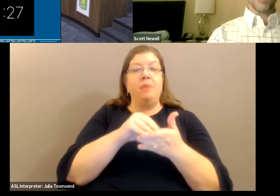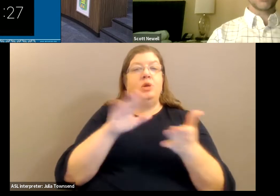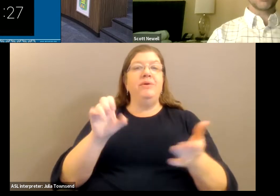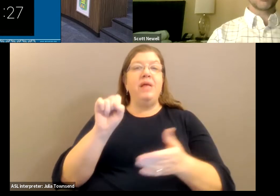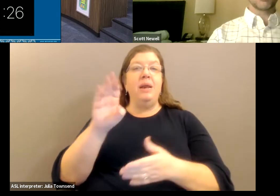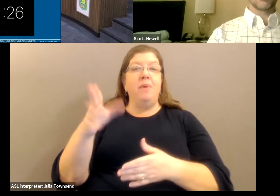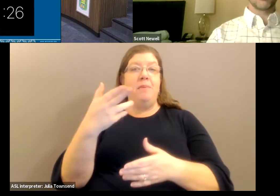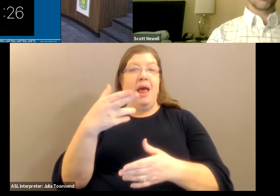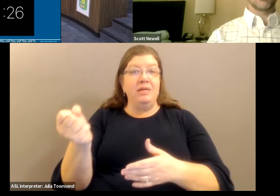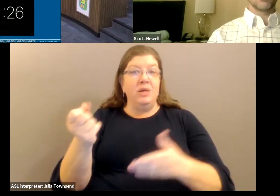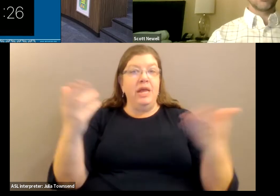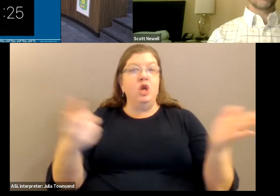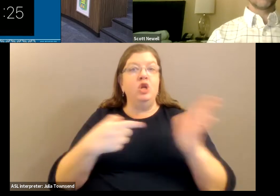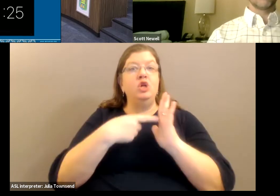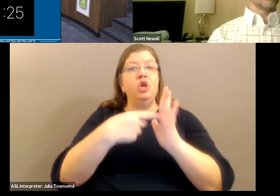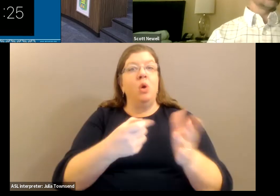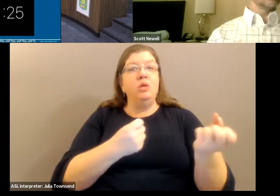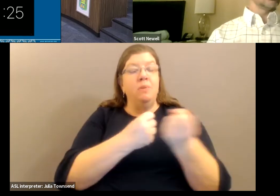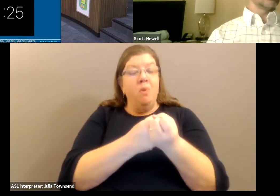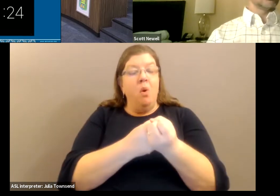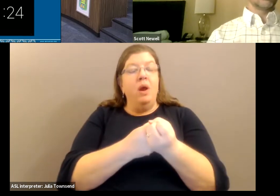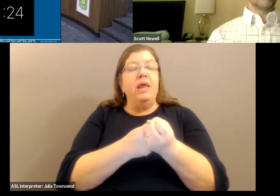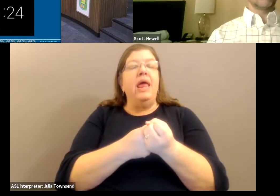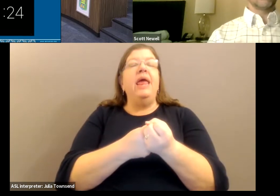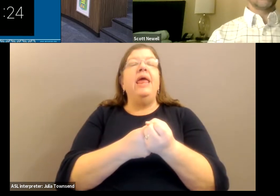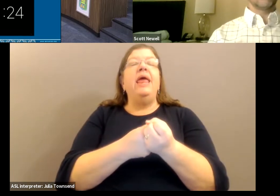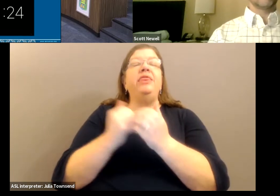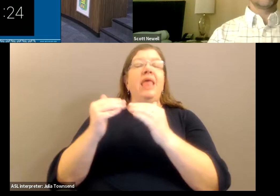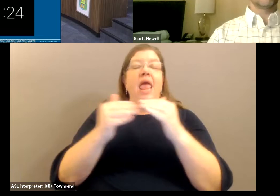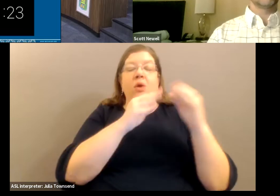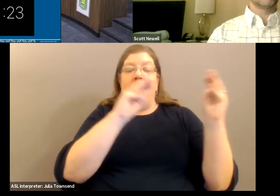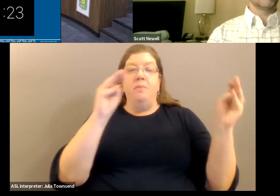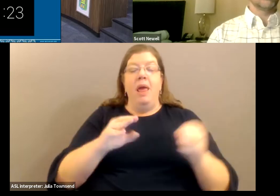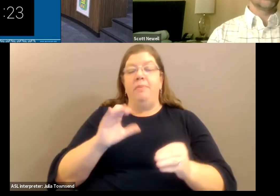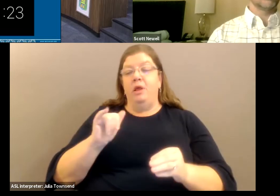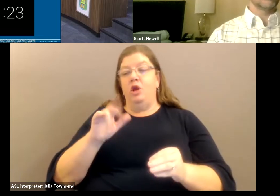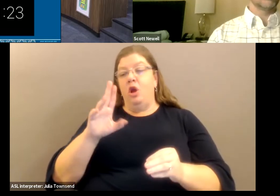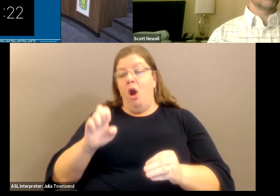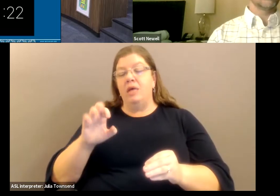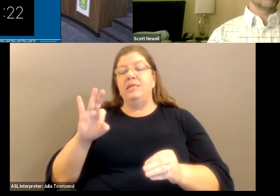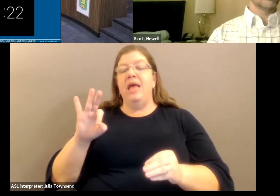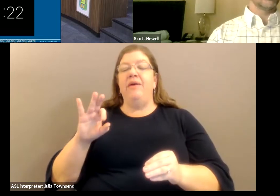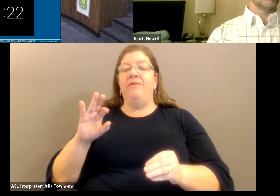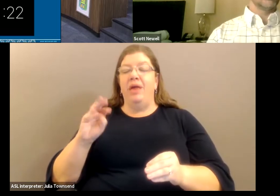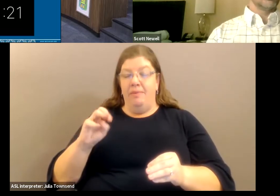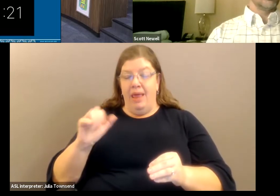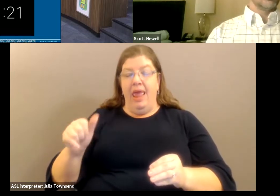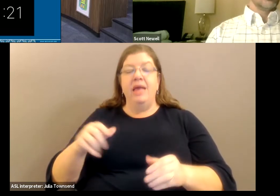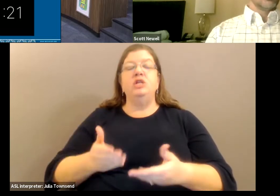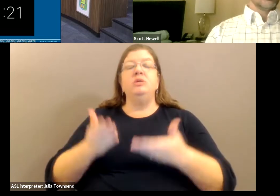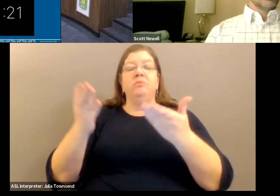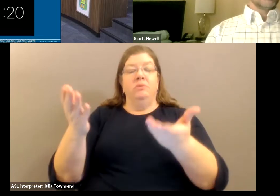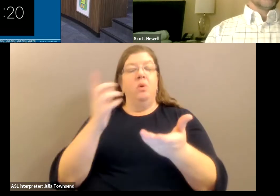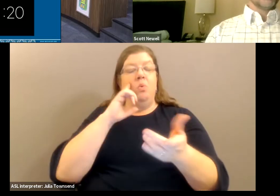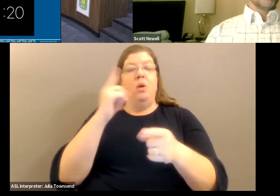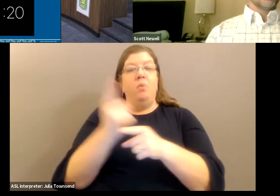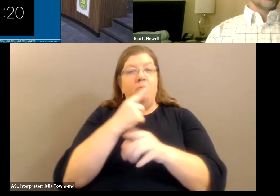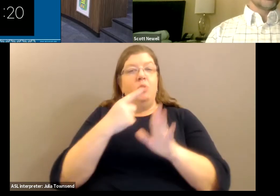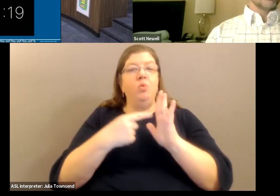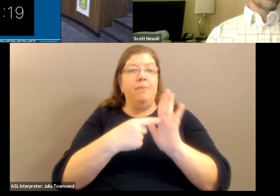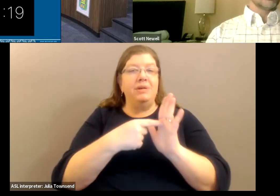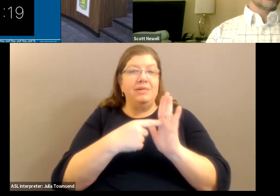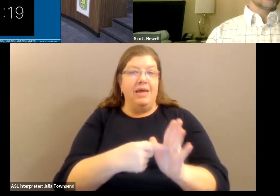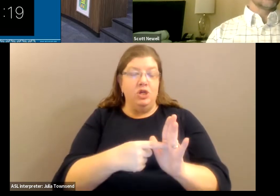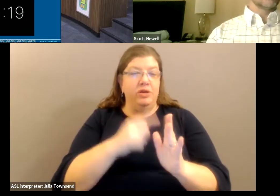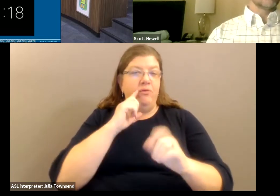I am here to show my support in approving our equity map submitted by CAUSE and FLA because it most accurately allows for the proper representation